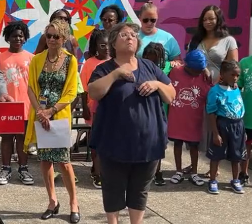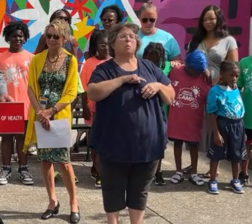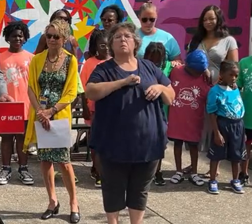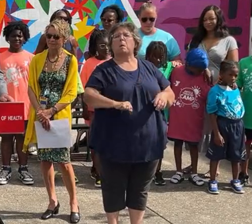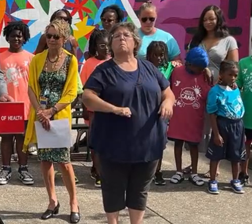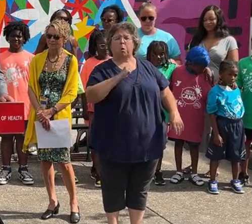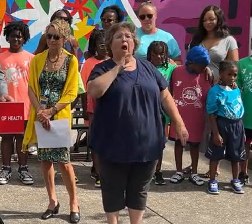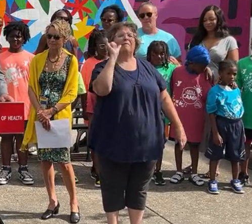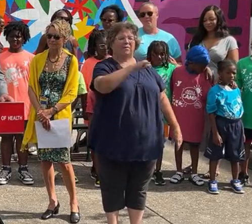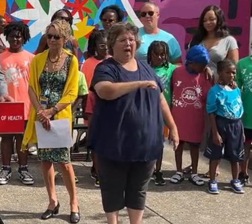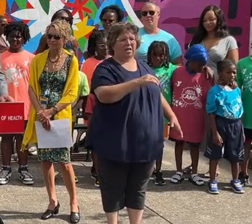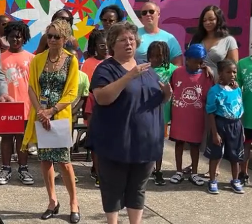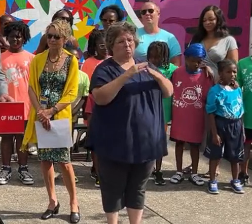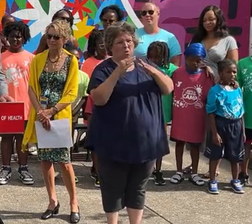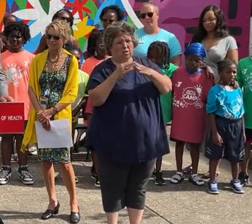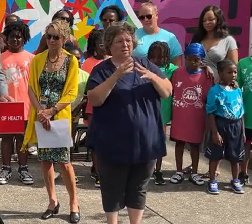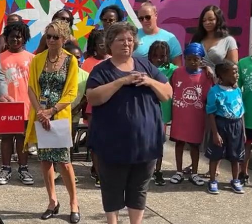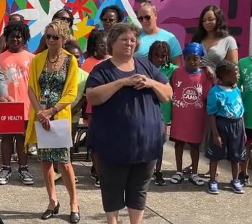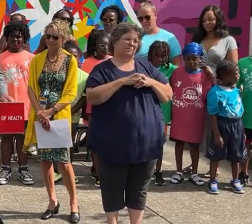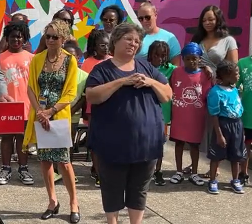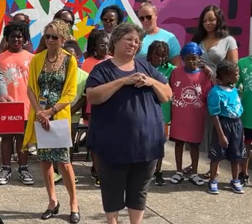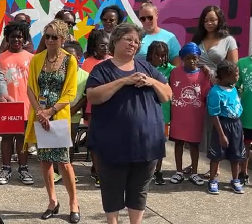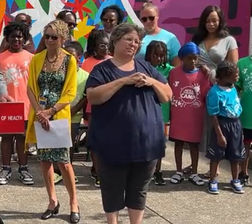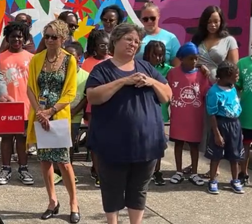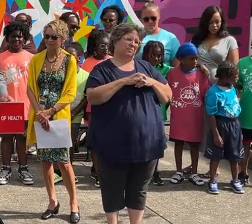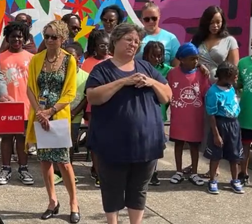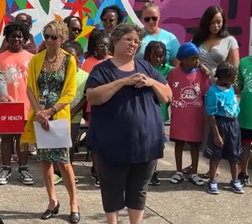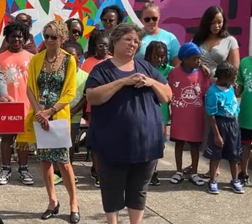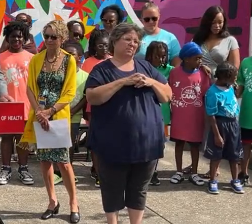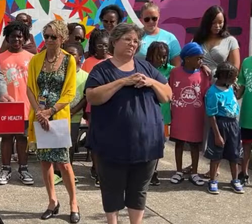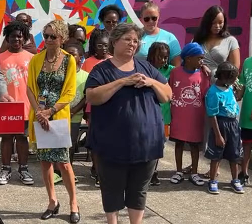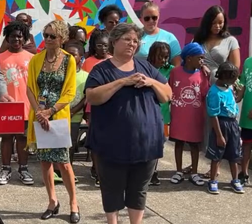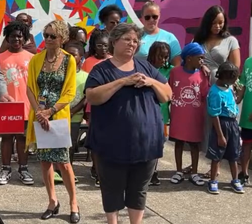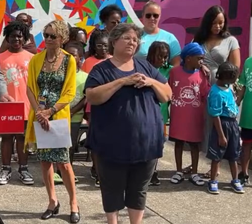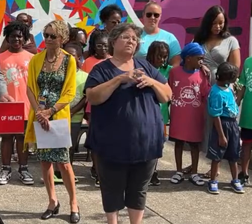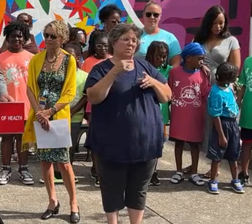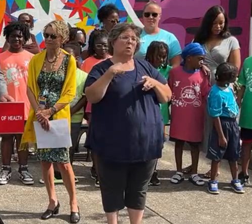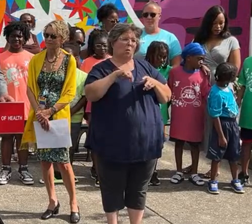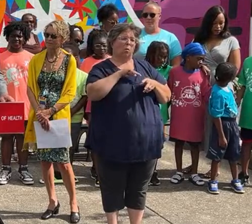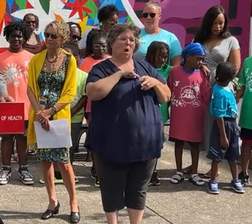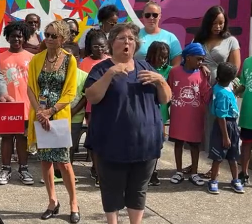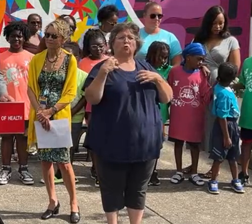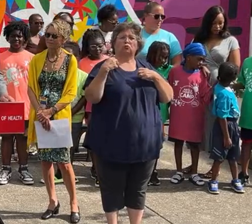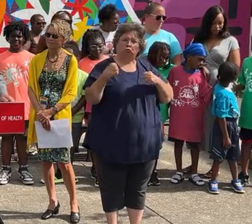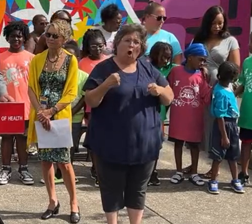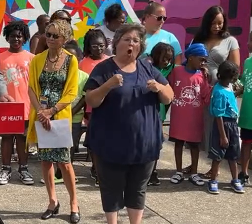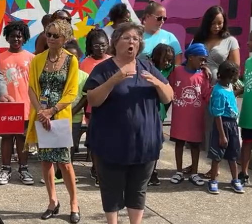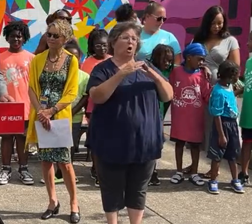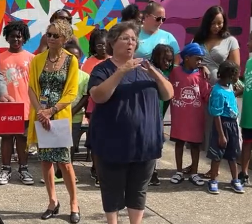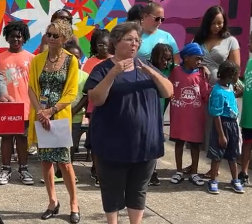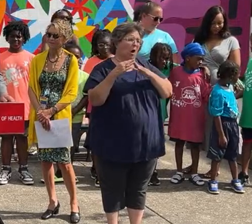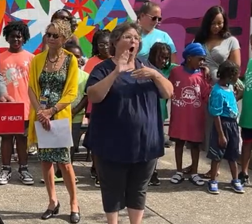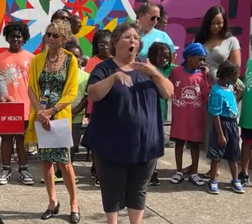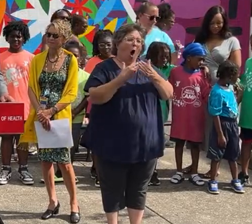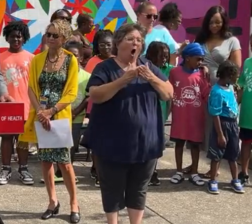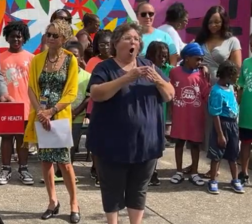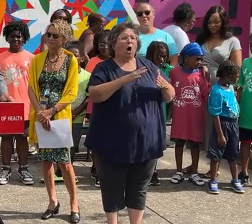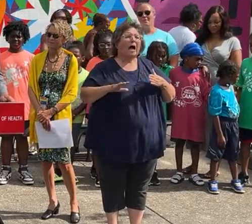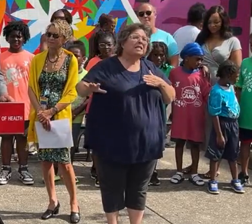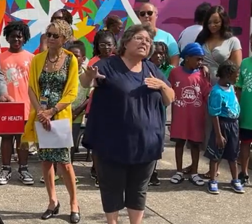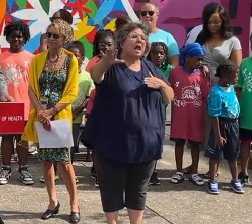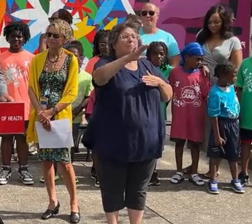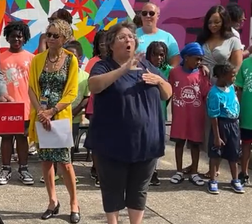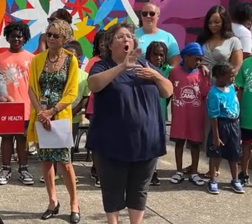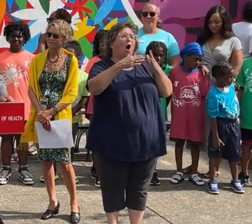be very proud of in our community. We are as strong a community as long as all of our neighborhoods, all